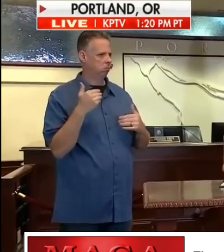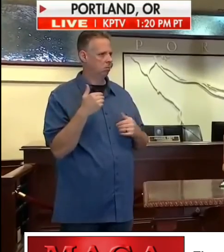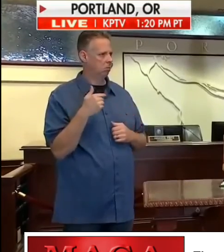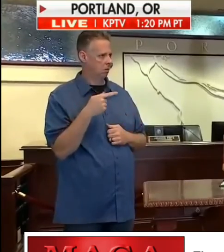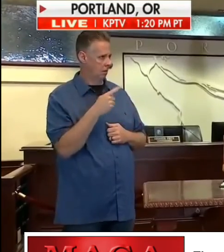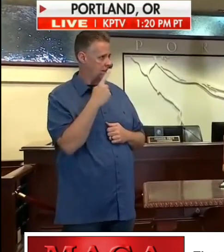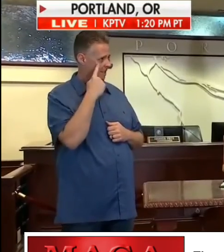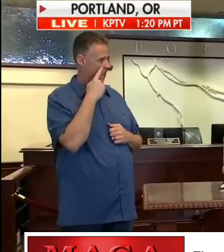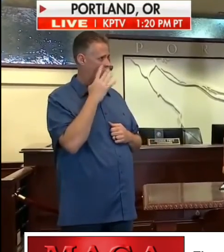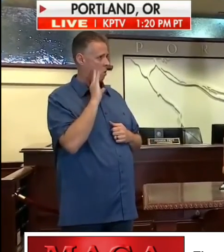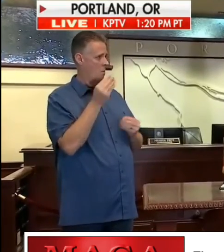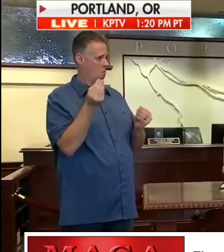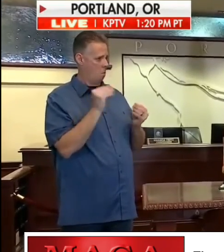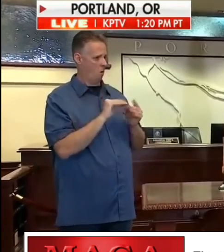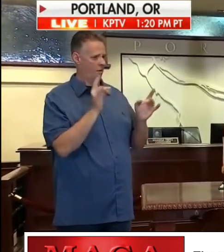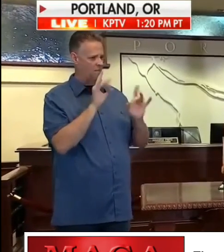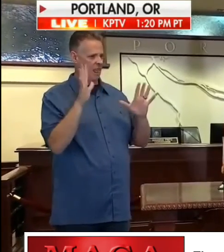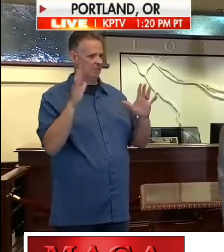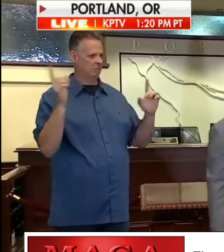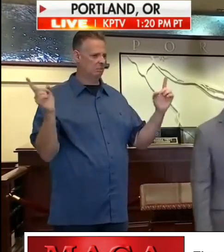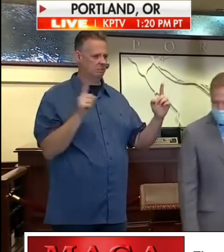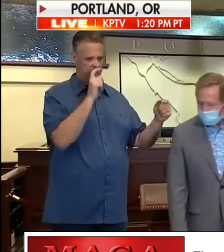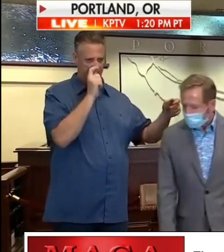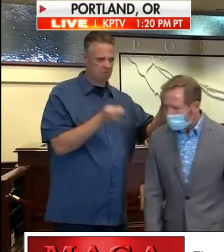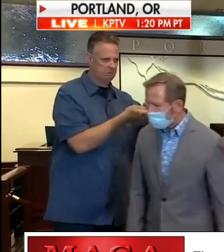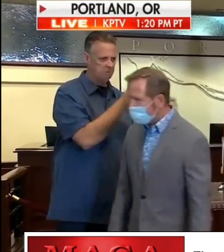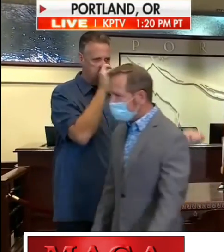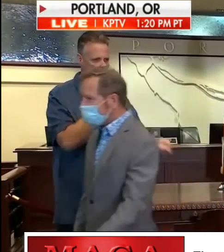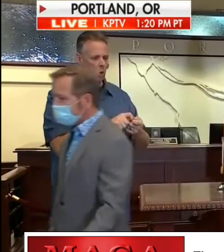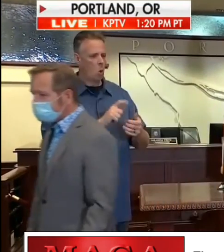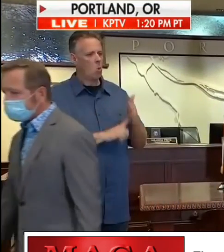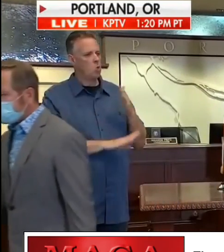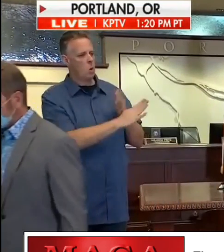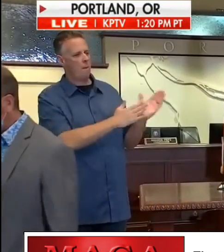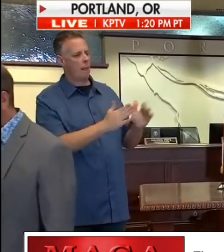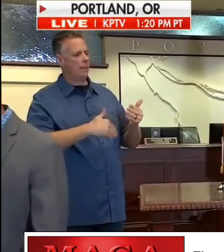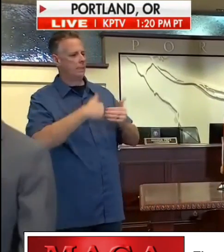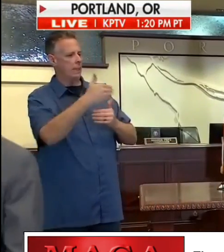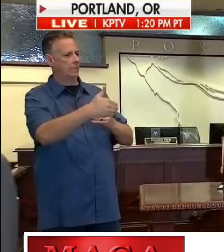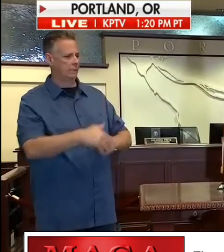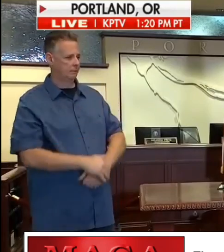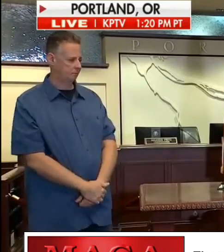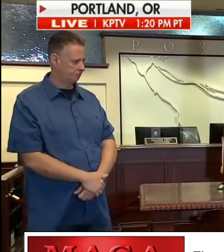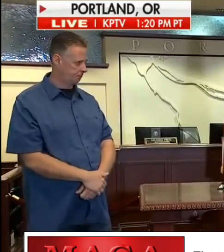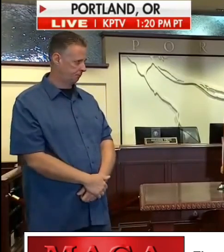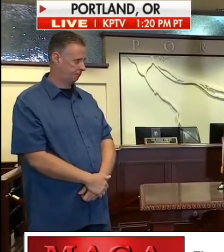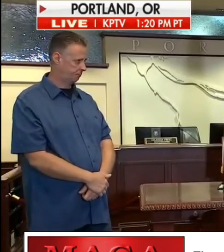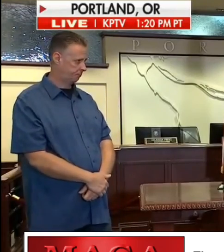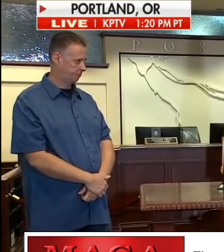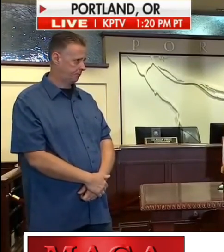likelihood for person-on-person violence. Okay. Chief.